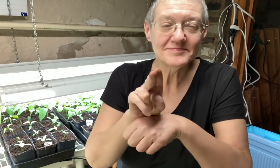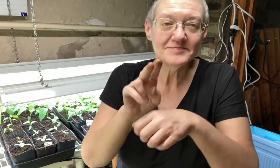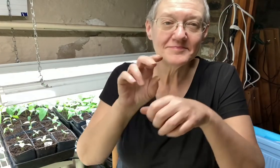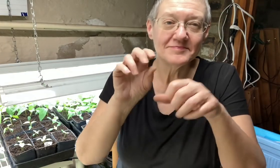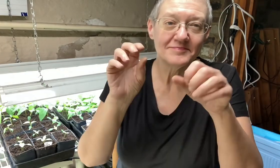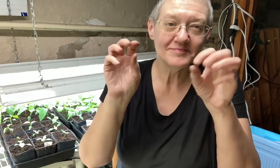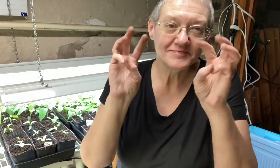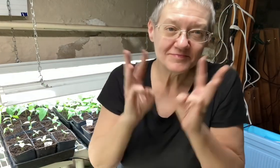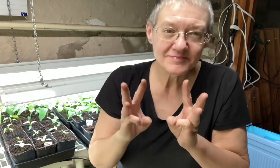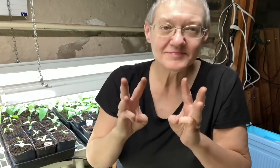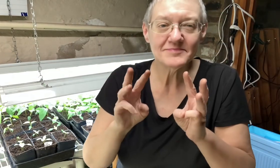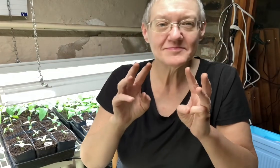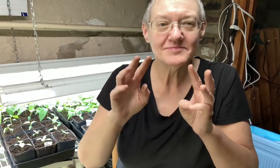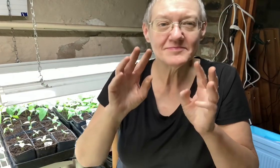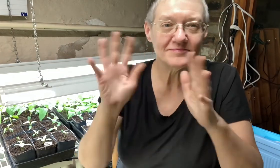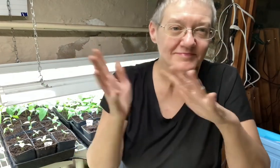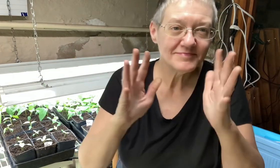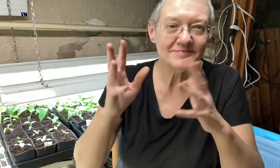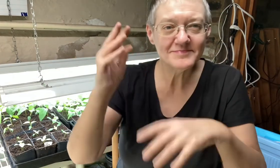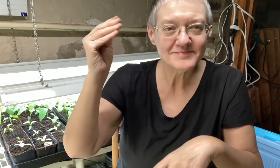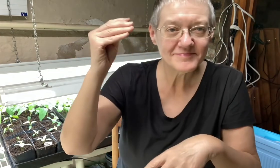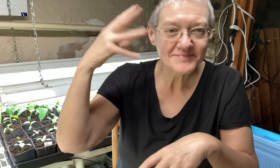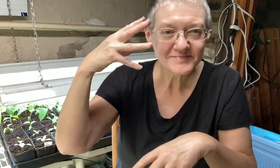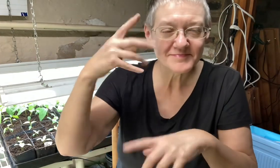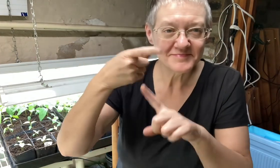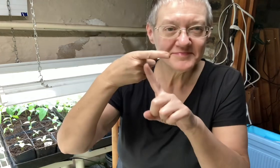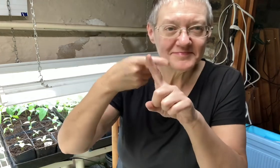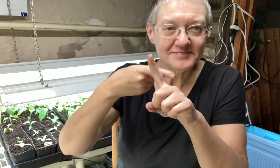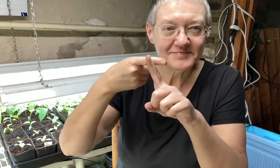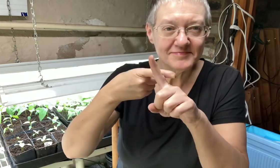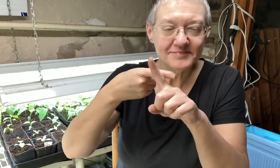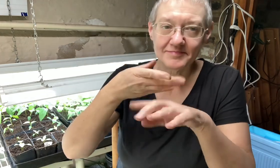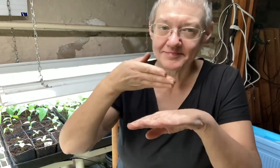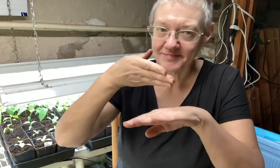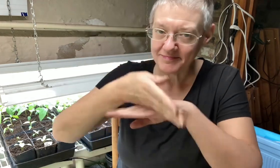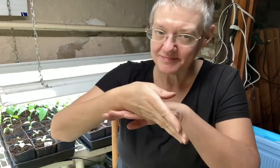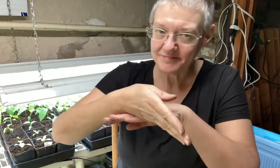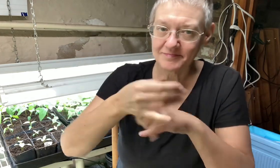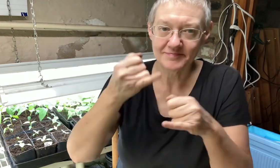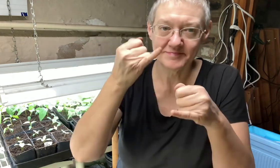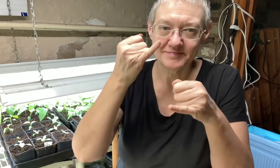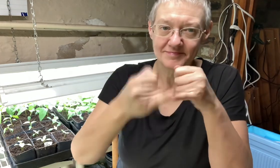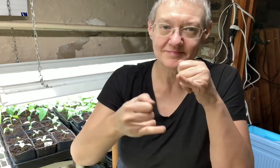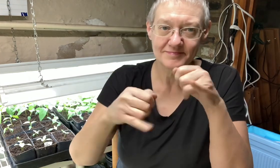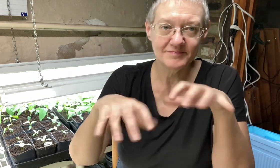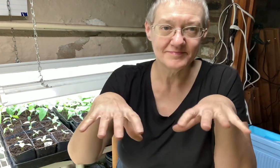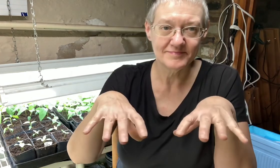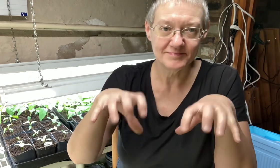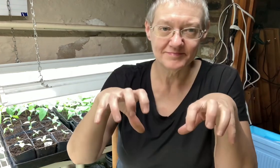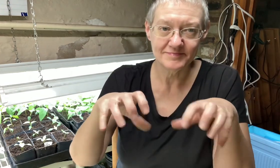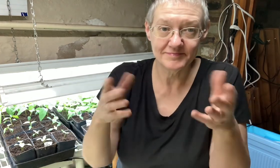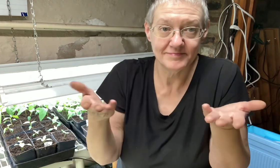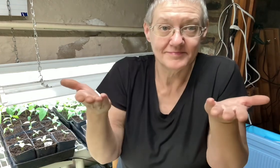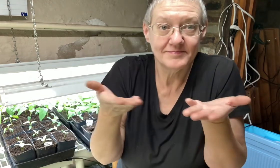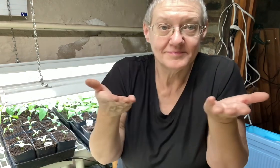Now I'm going to start hardening them off to get them used to the weather, the wind, the sun, and the temperature after our last